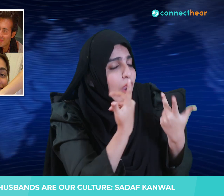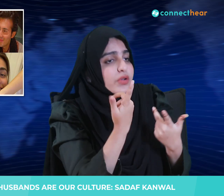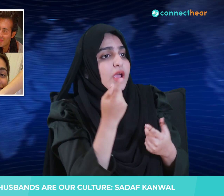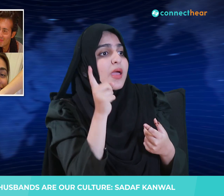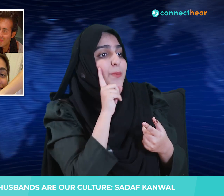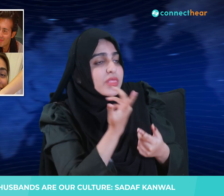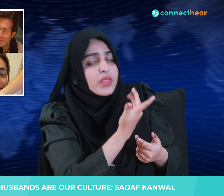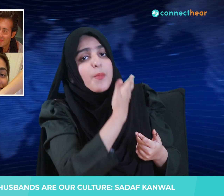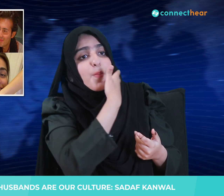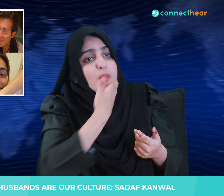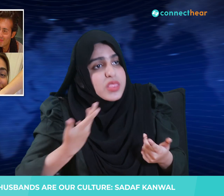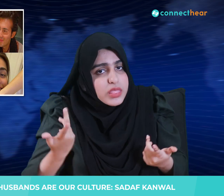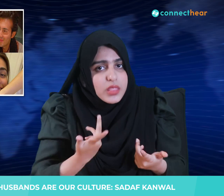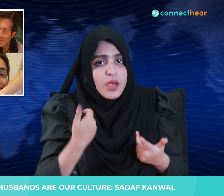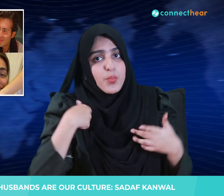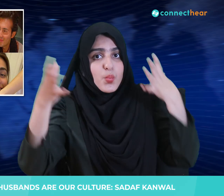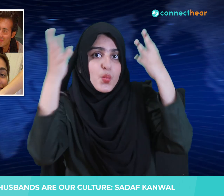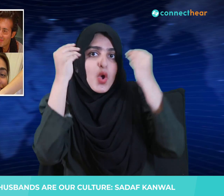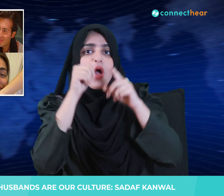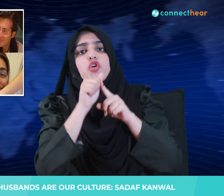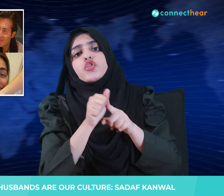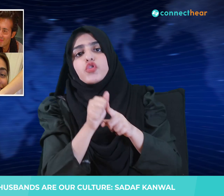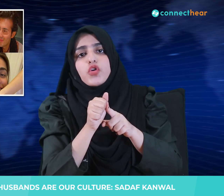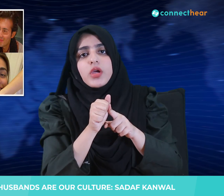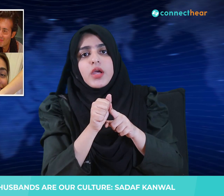and what and when he has to eat. I need to know these